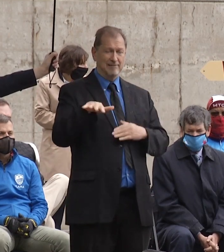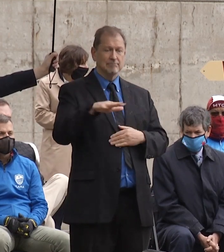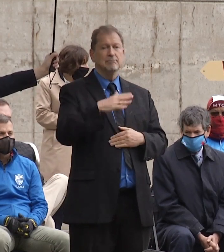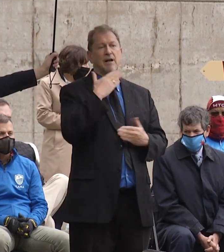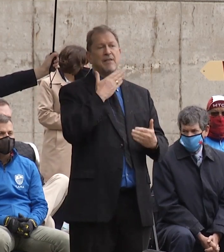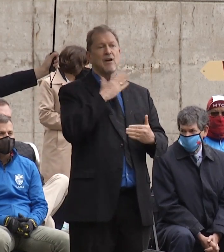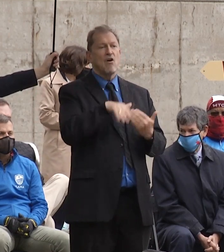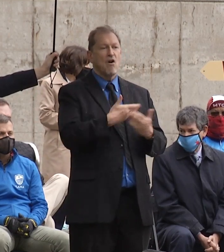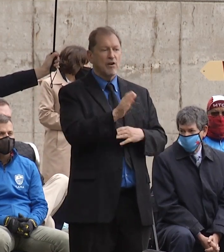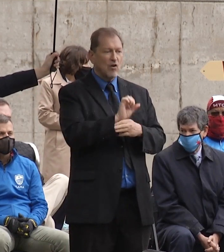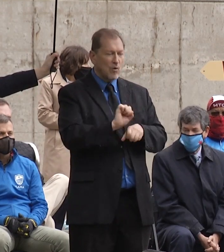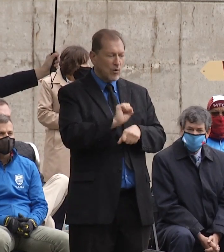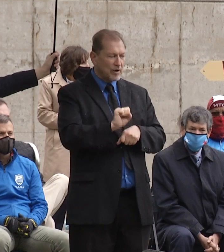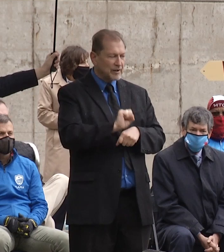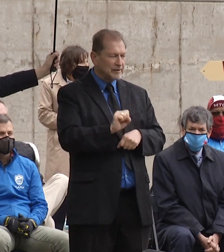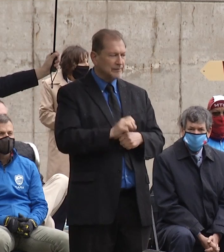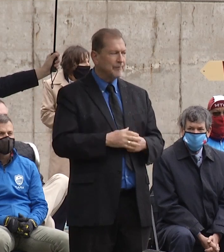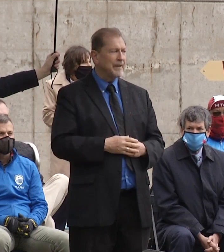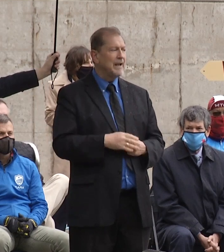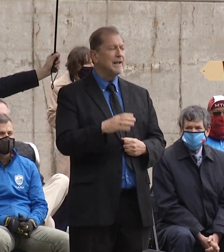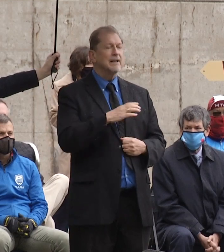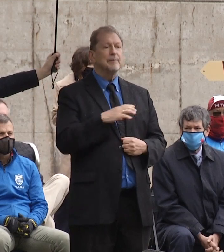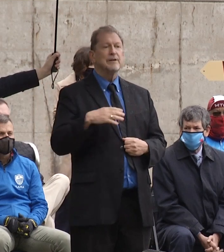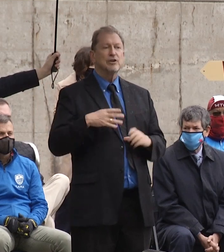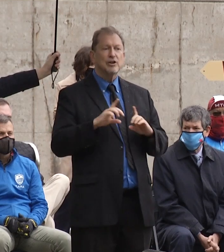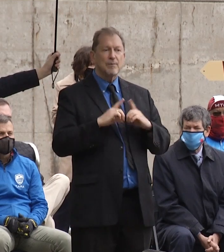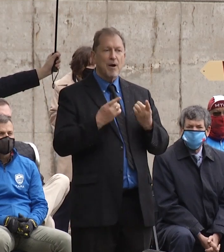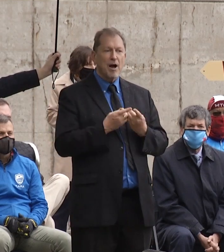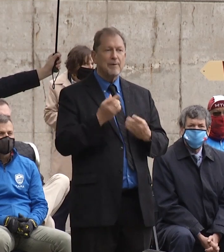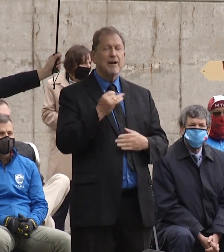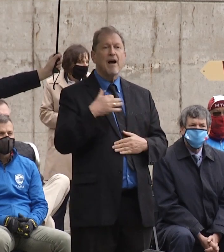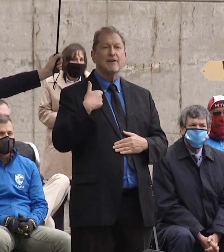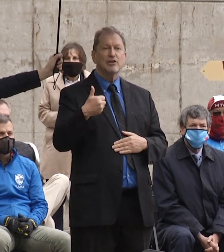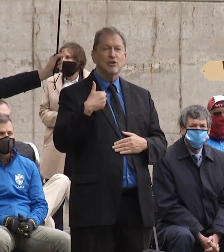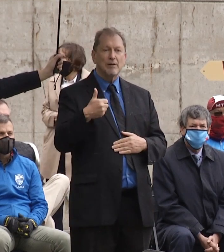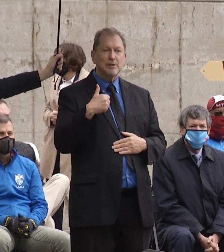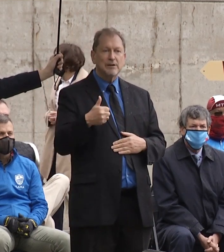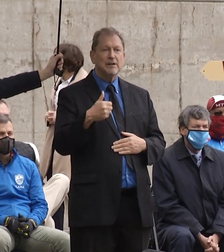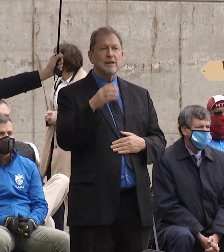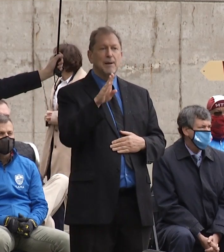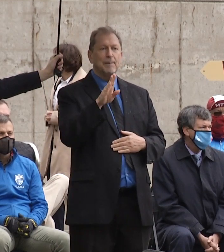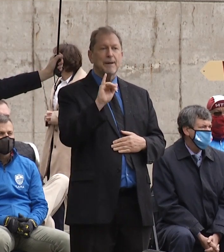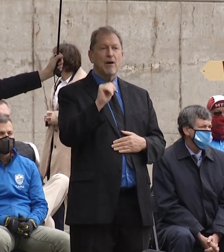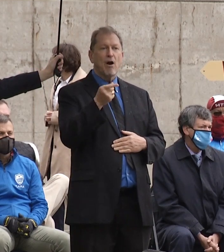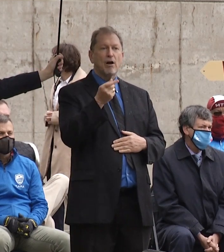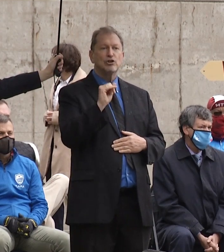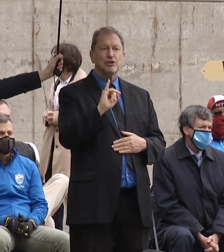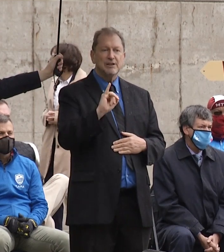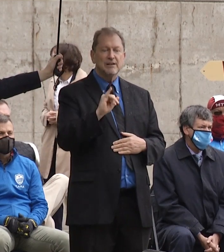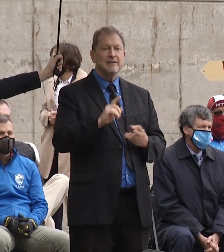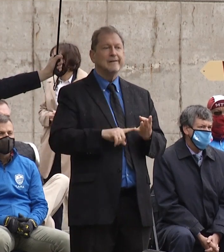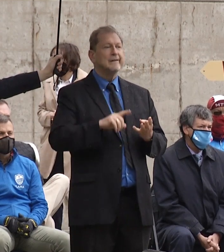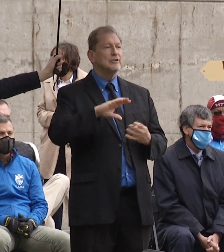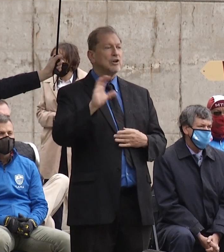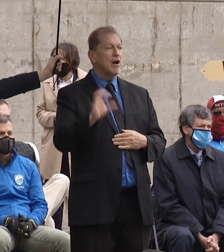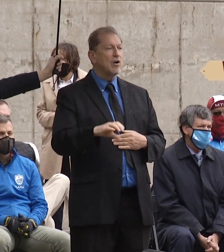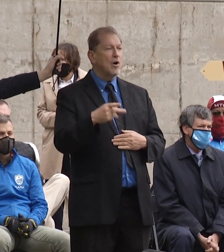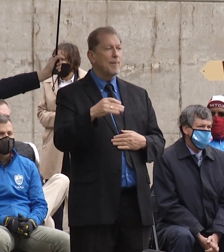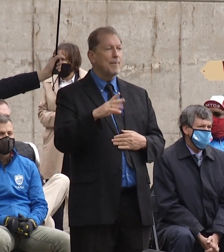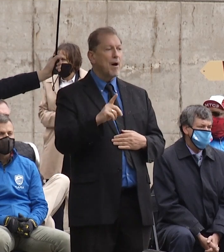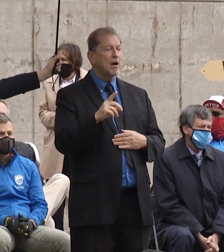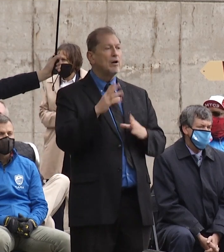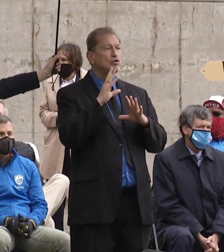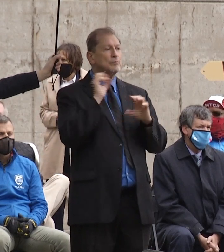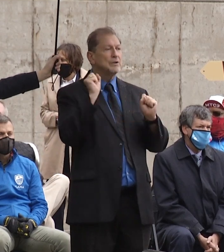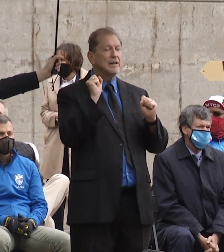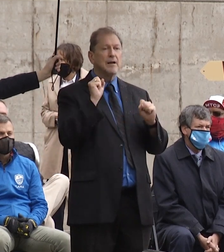work. Commissioner of Department of Transportation, Biaggi, Chicago Park District Superintendent Mike